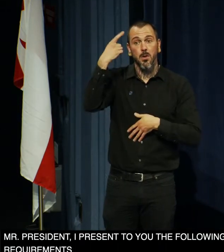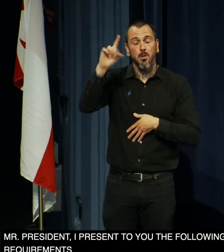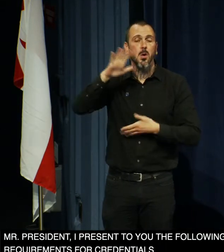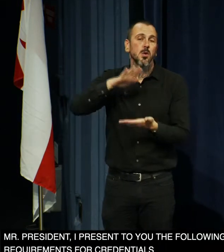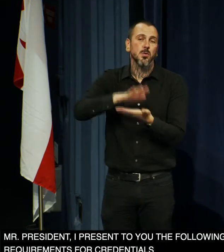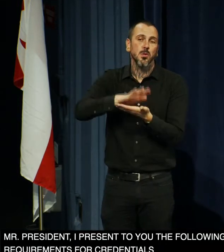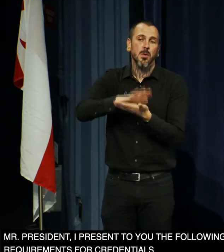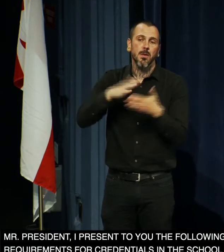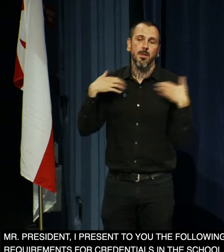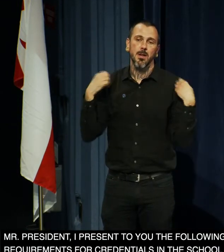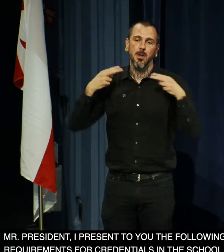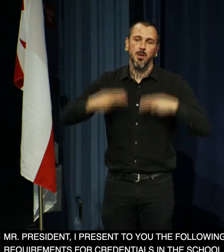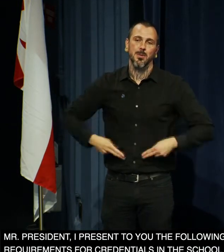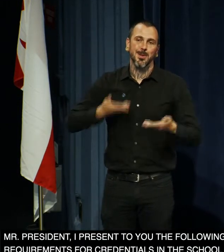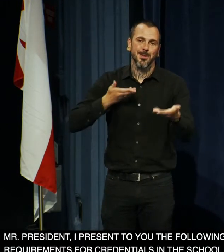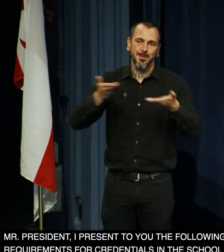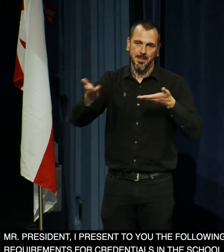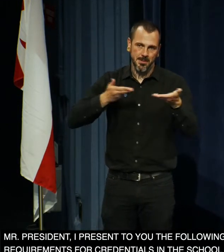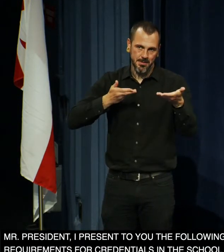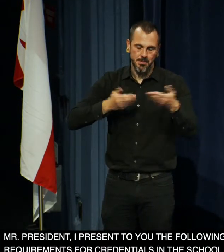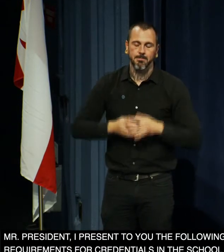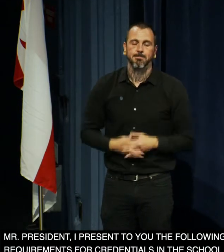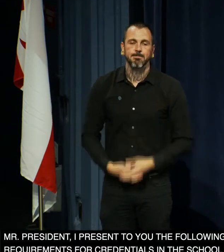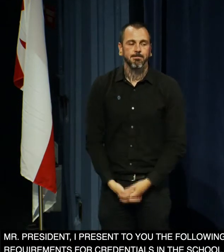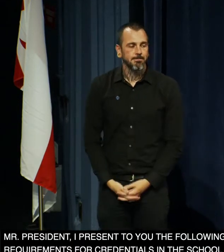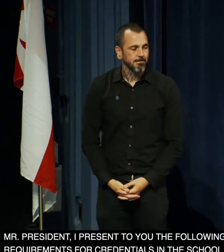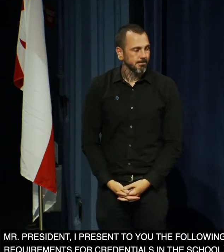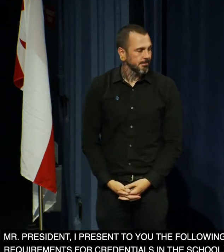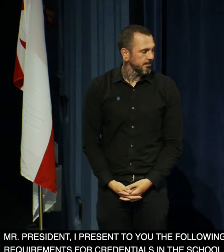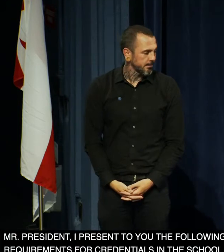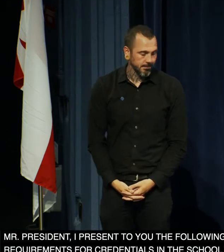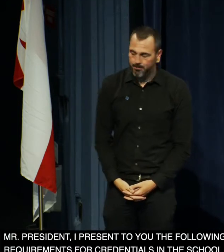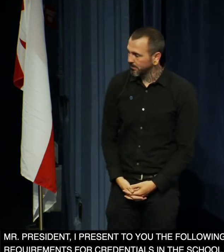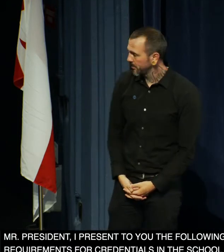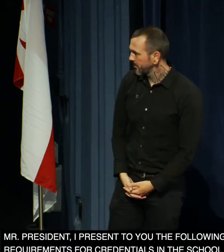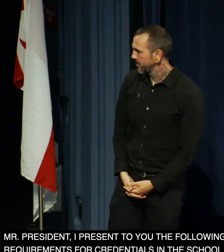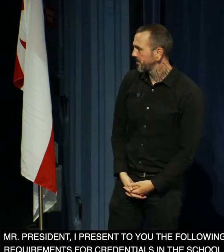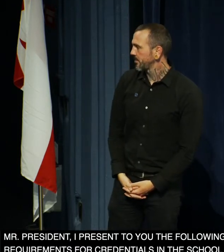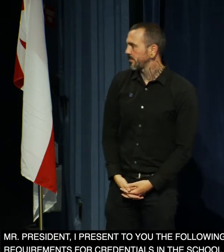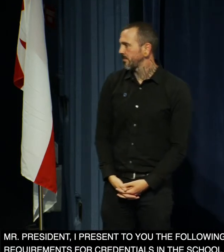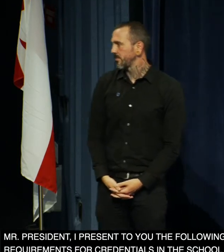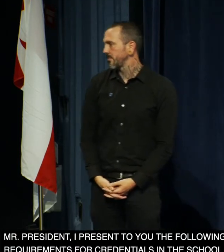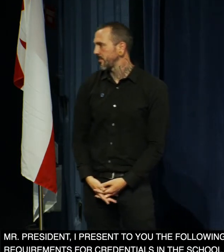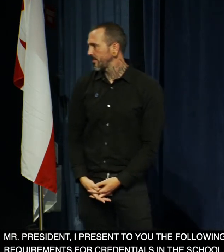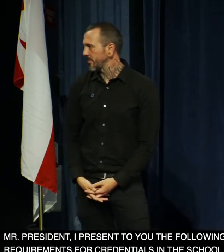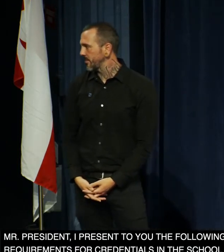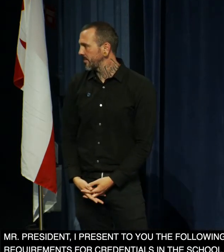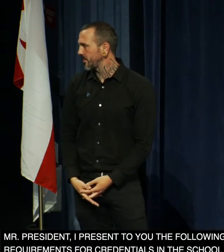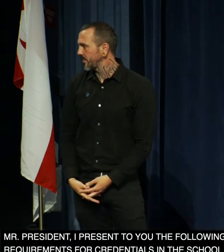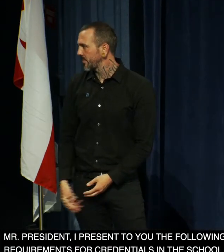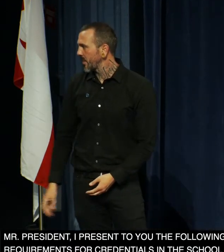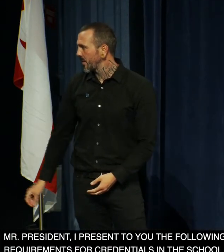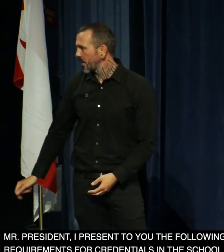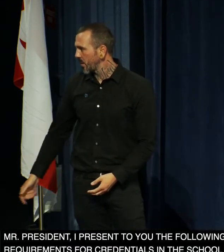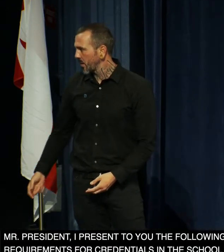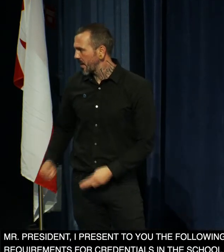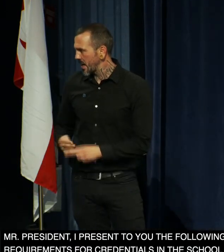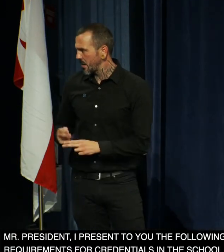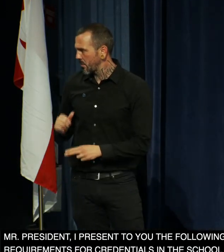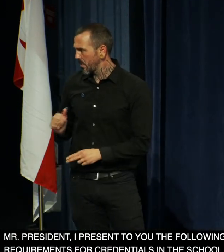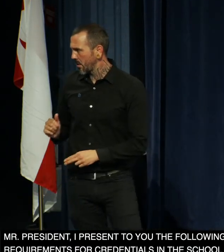special community, and while we always have our share of challenges along the way, by working as a